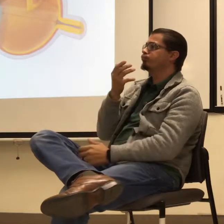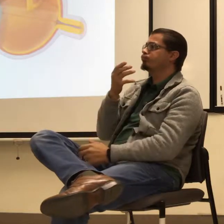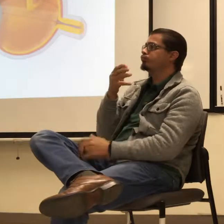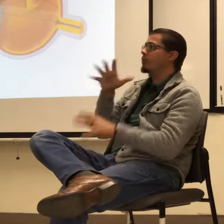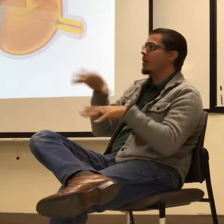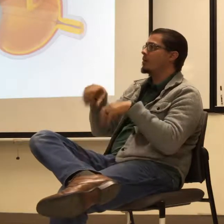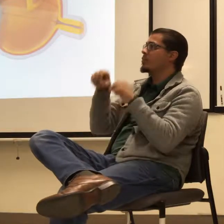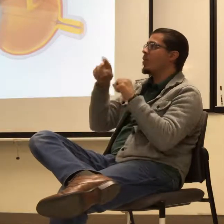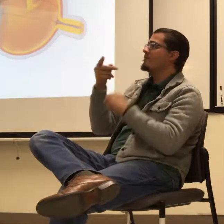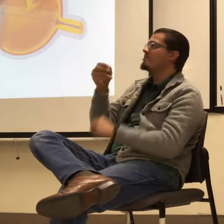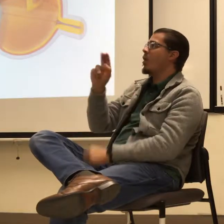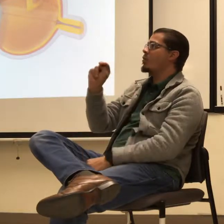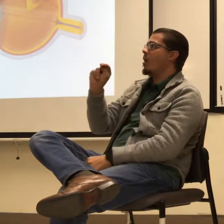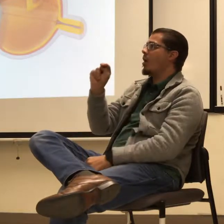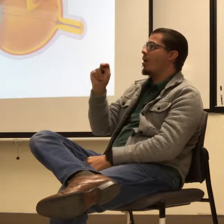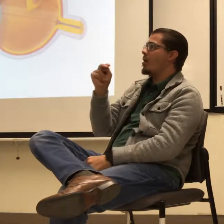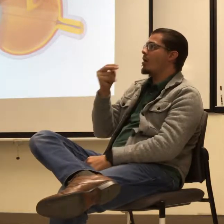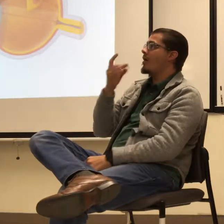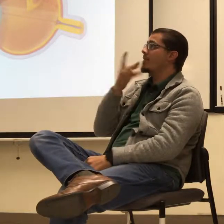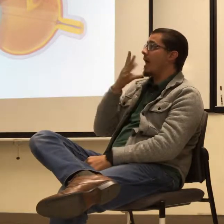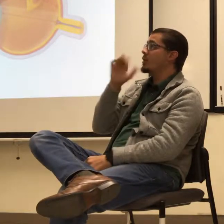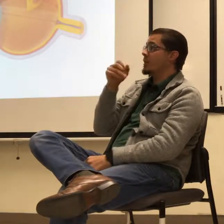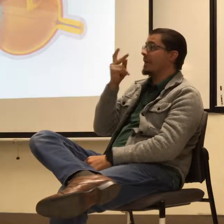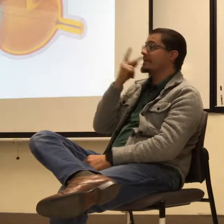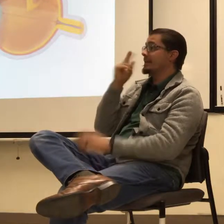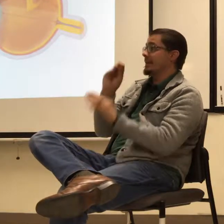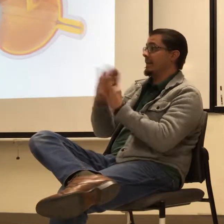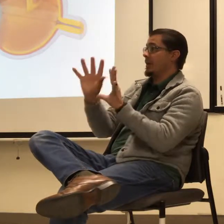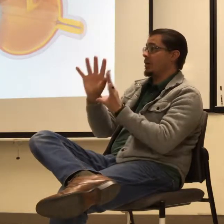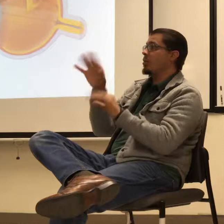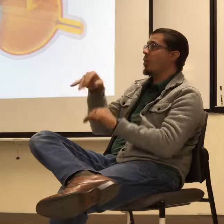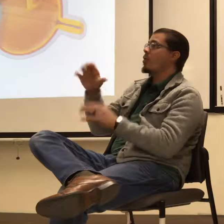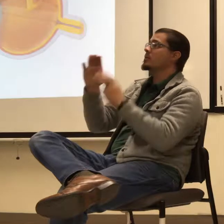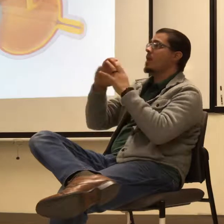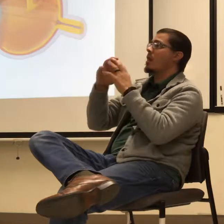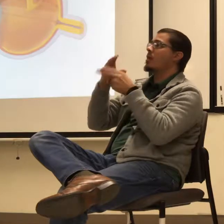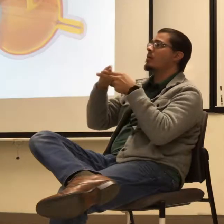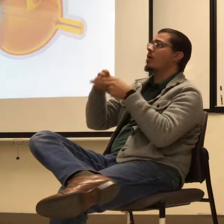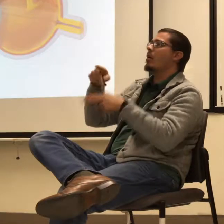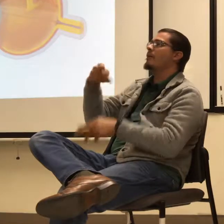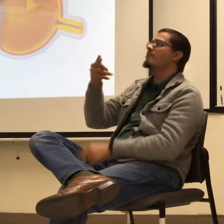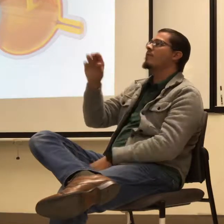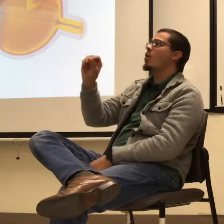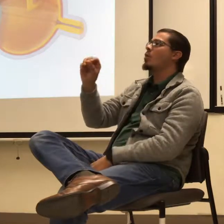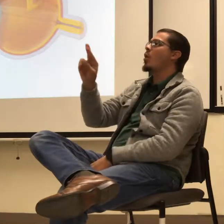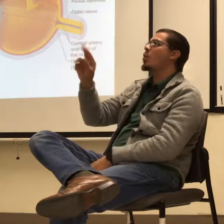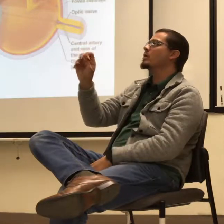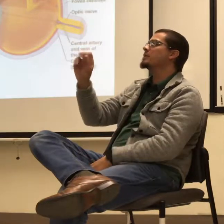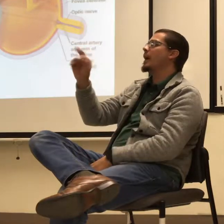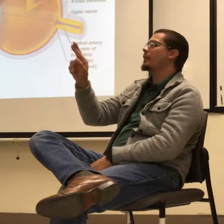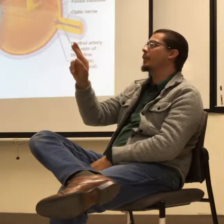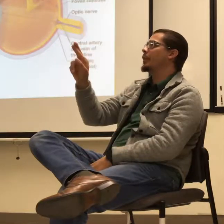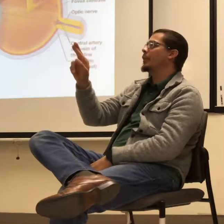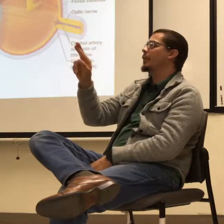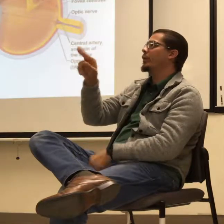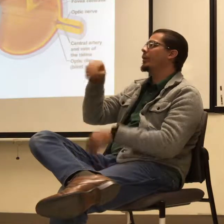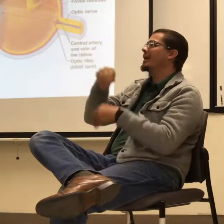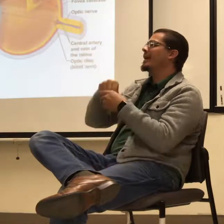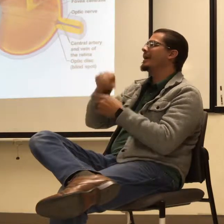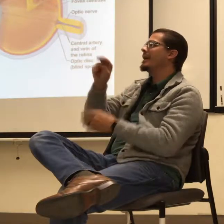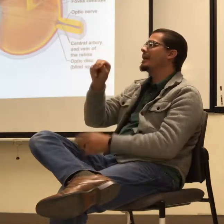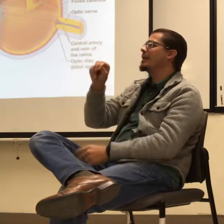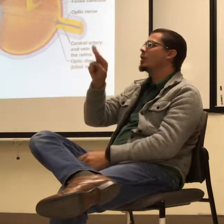absorb the photons of light so you could see. And those cells are called photoreceptors, and they're in the